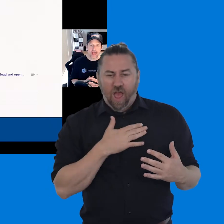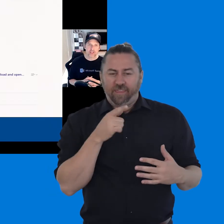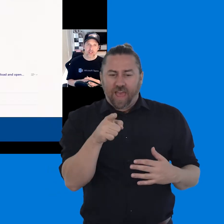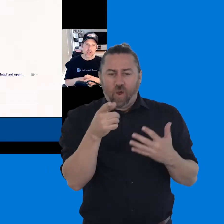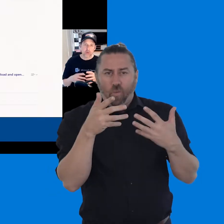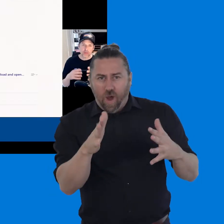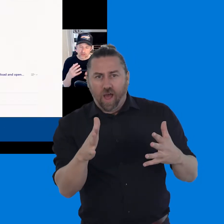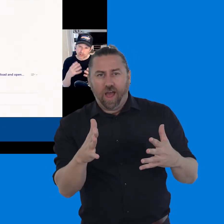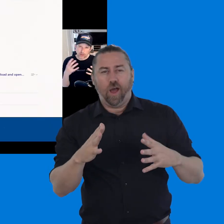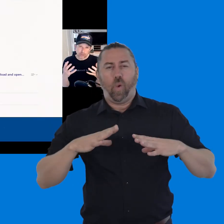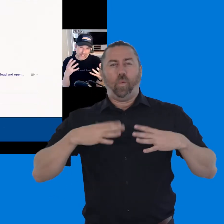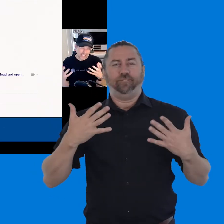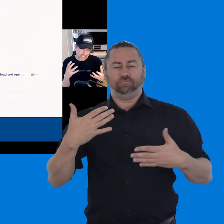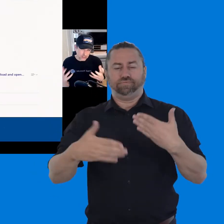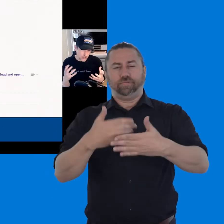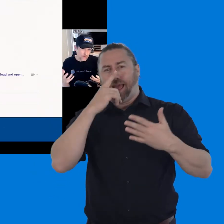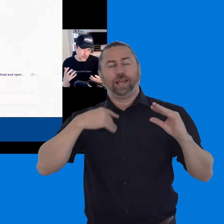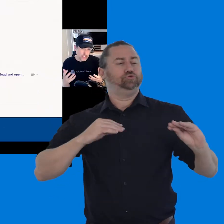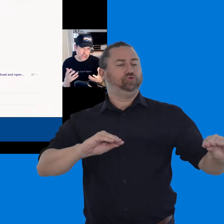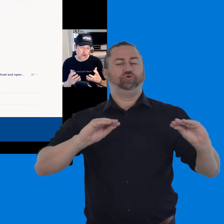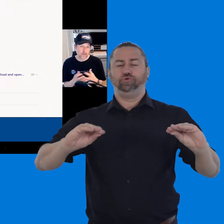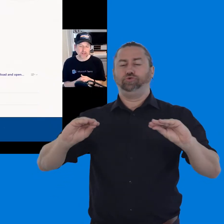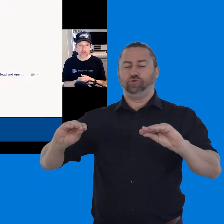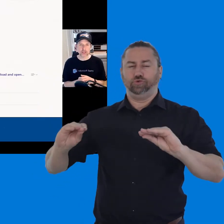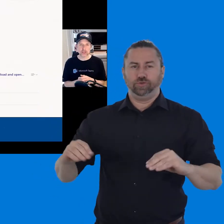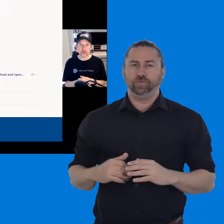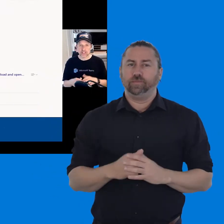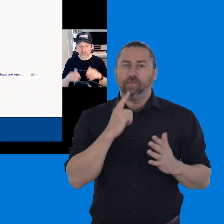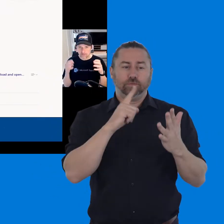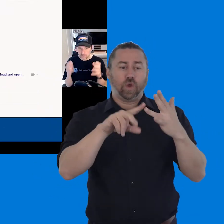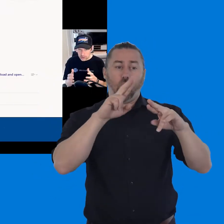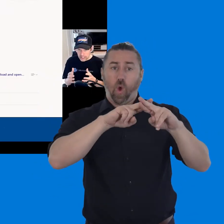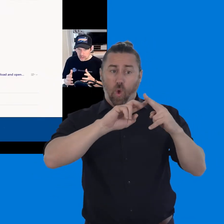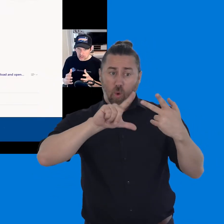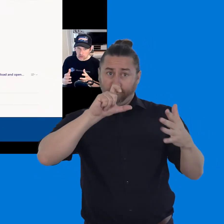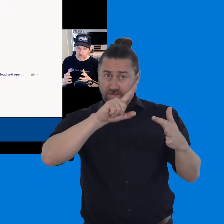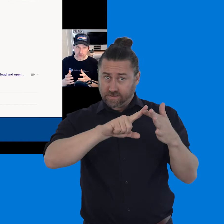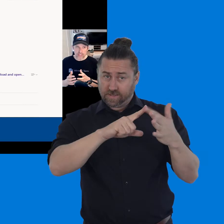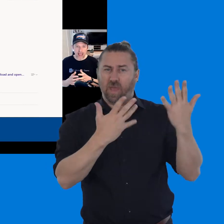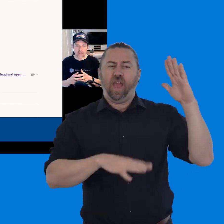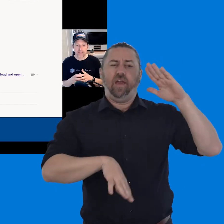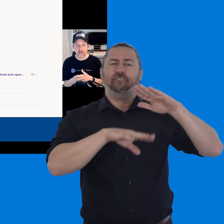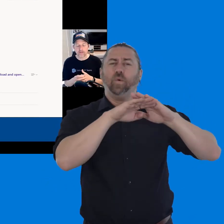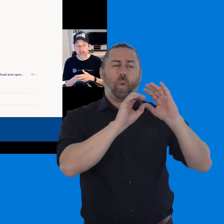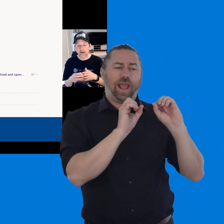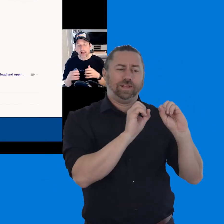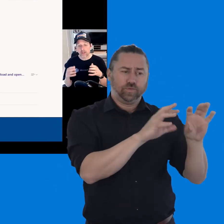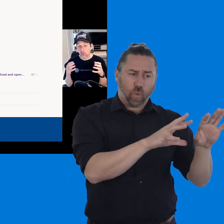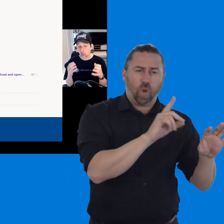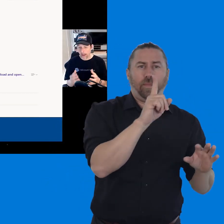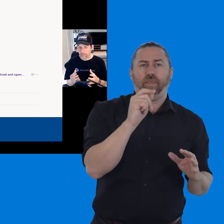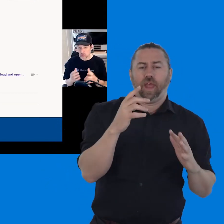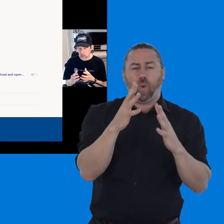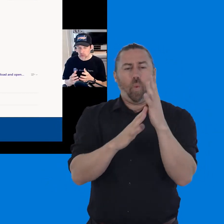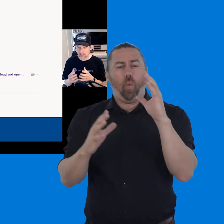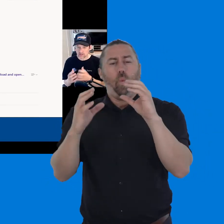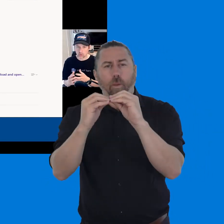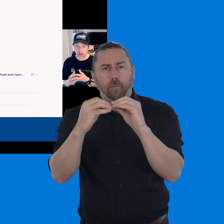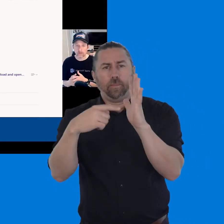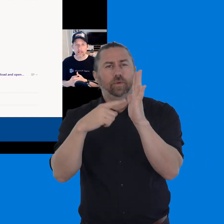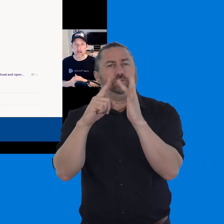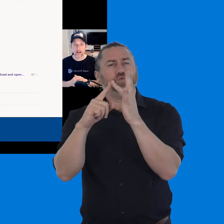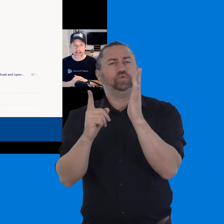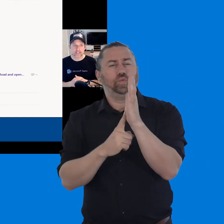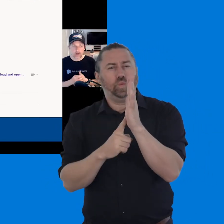you that there's, basically two versions of Office that you can use. There's the fully installed version, and then there are the web tools